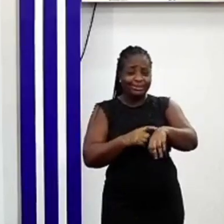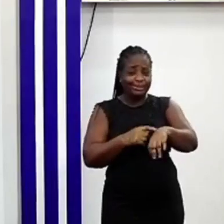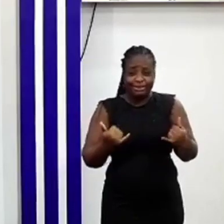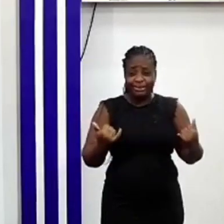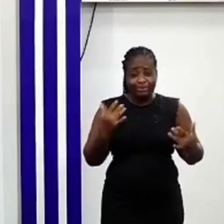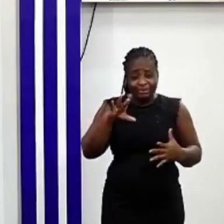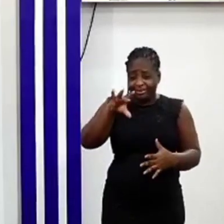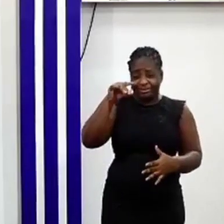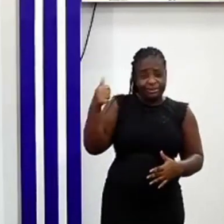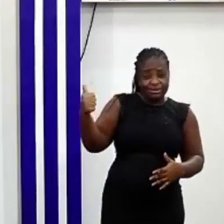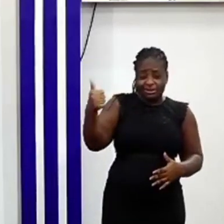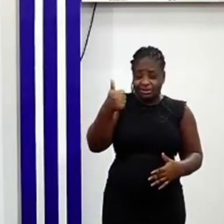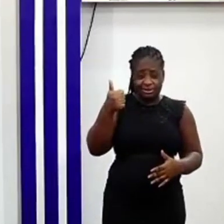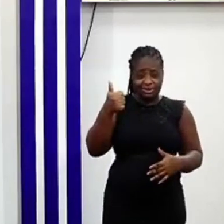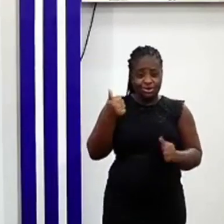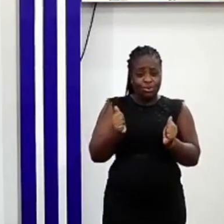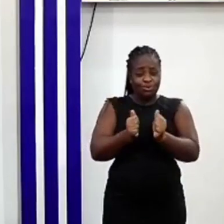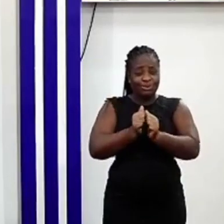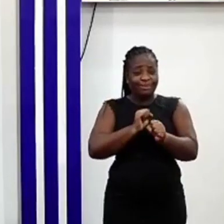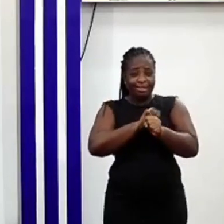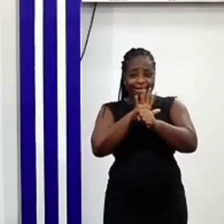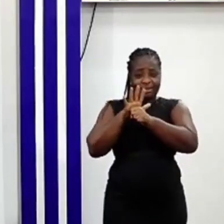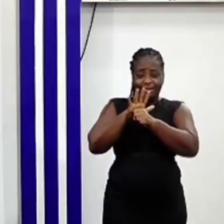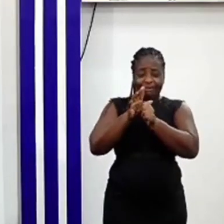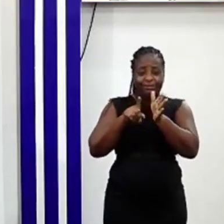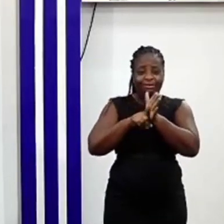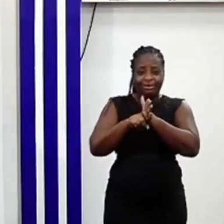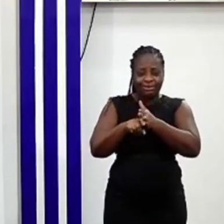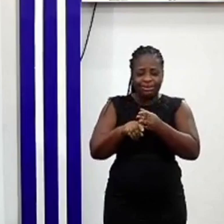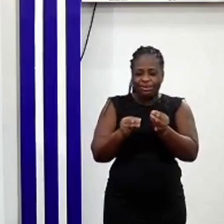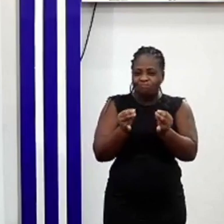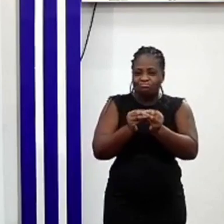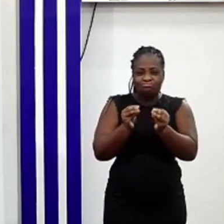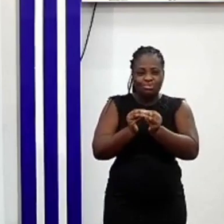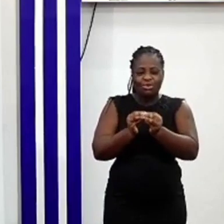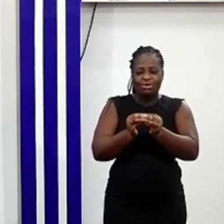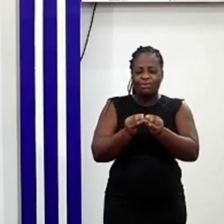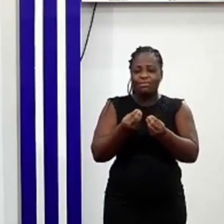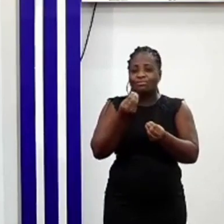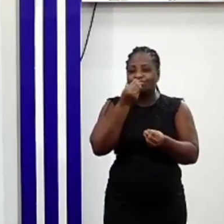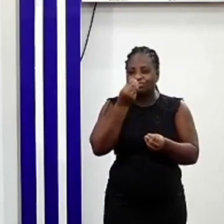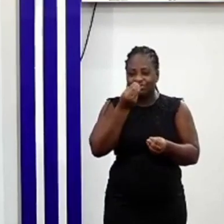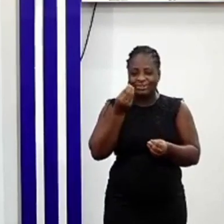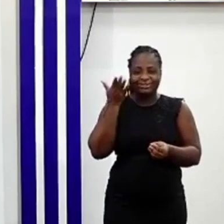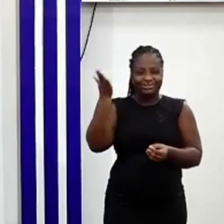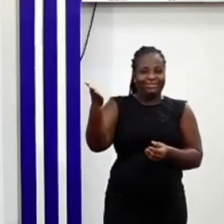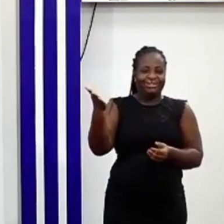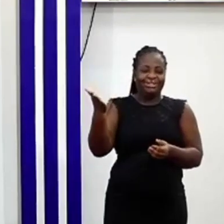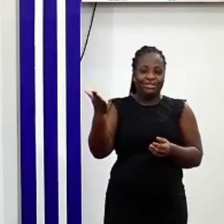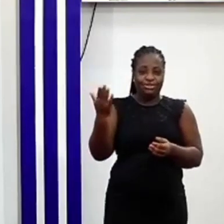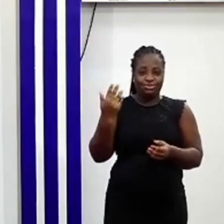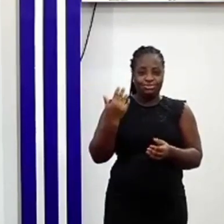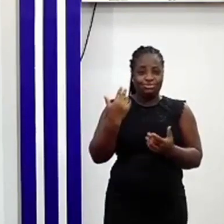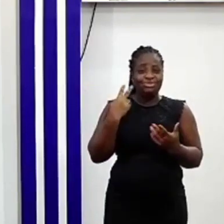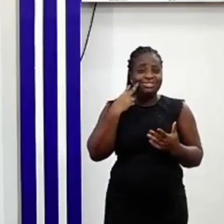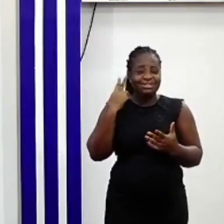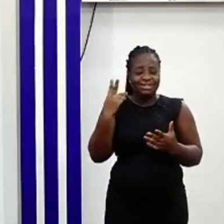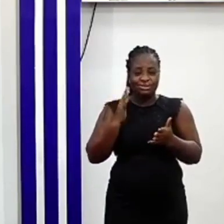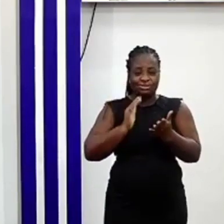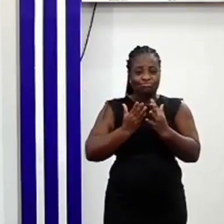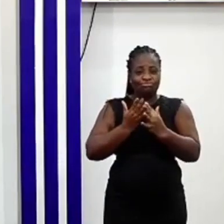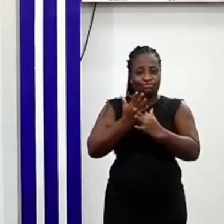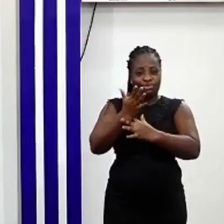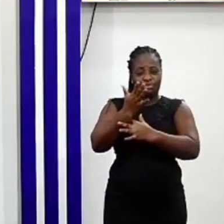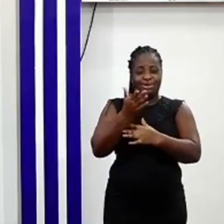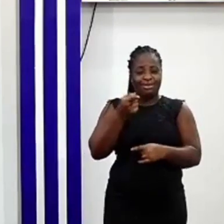ourselves in, with the pandemic, there is more than enough food in the system to see us through